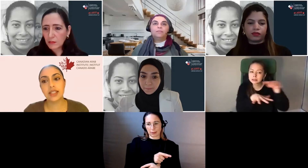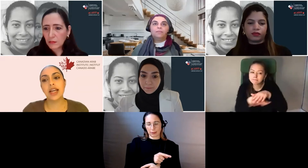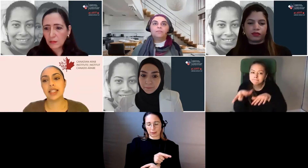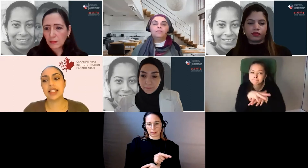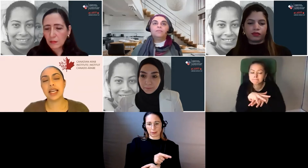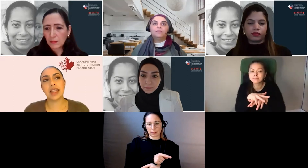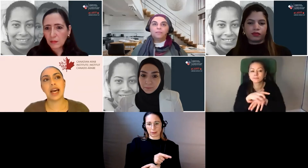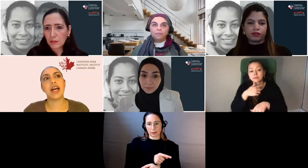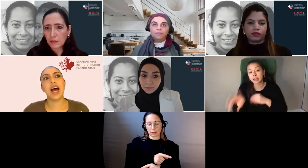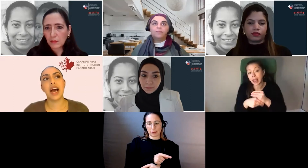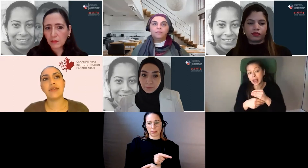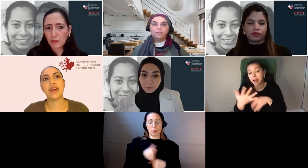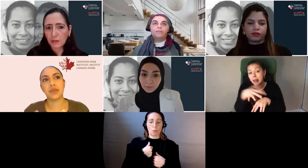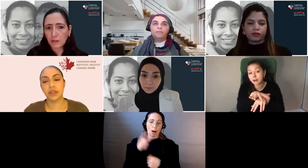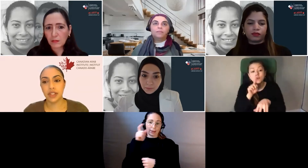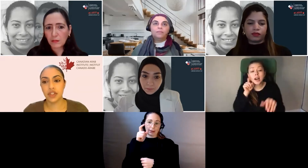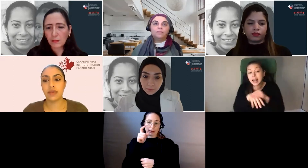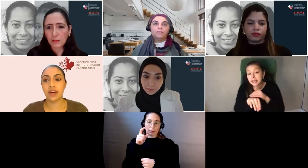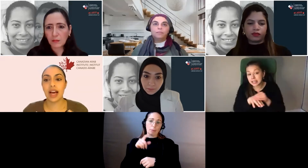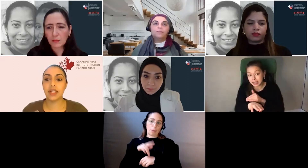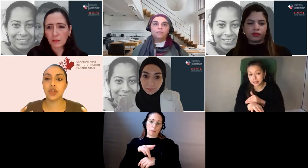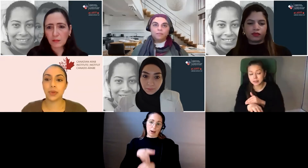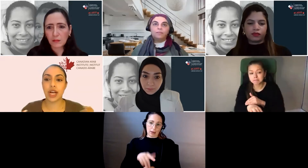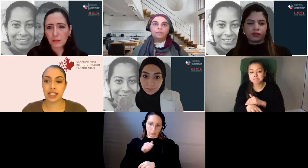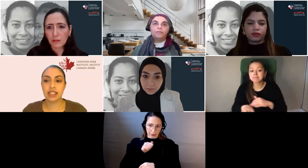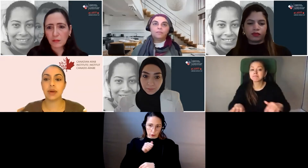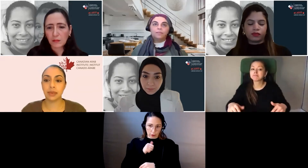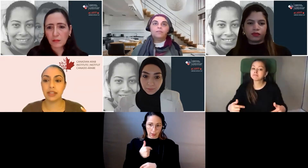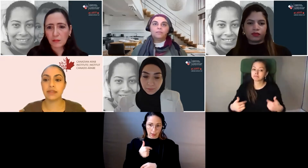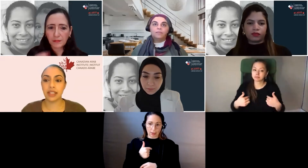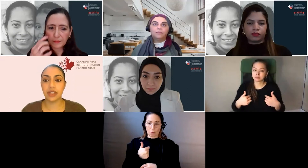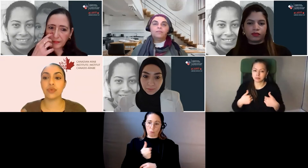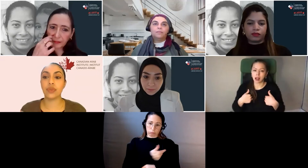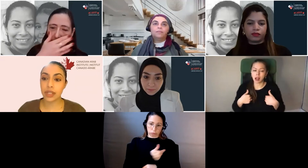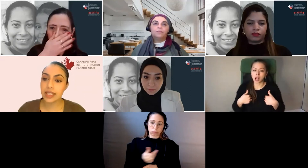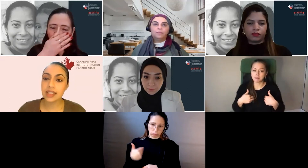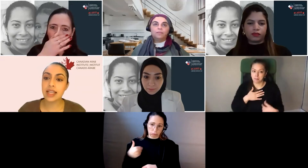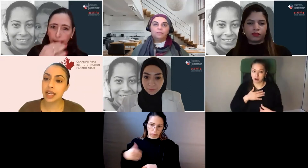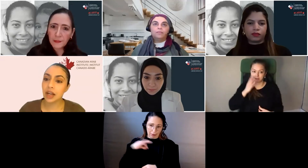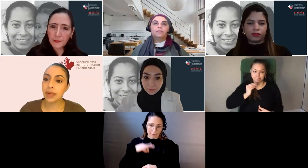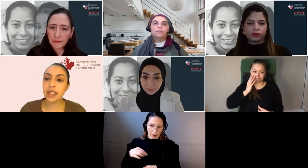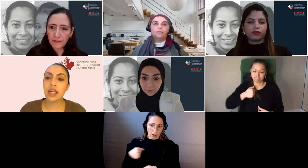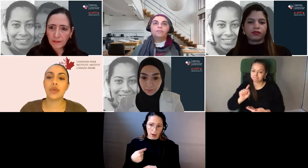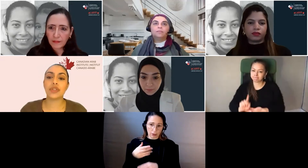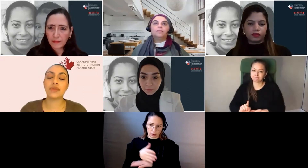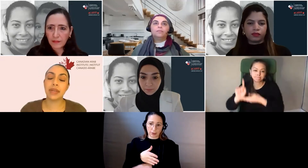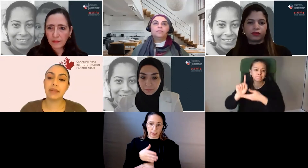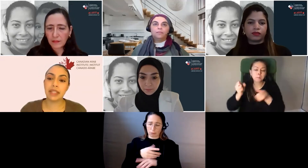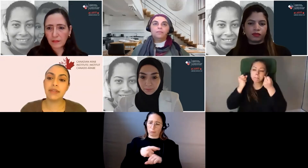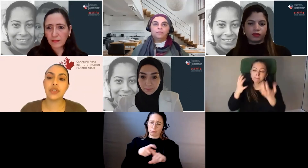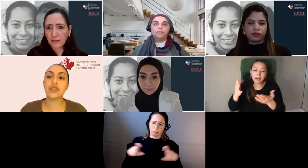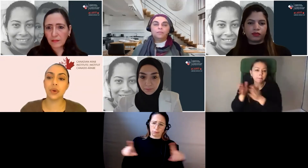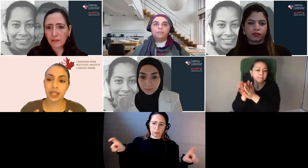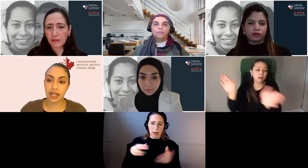experience to say that I've had the privilege of having so much access to publicly funded resources in Arabic, which made